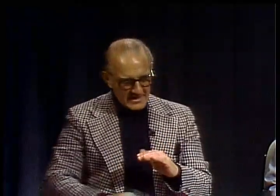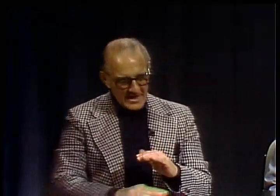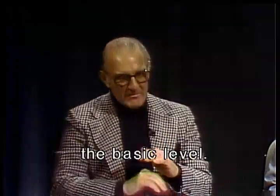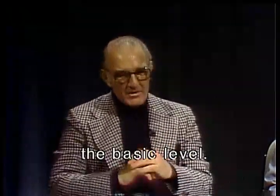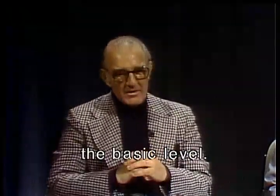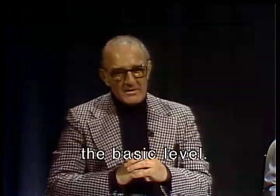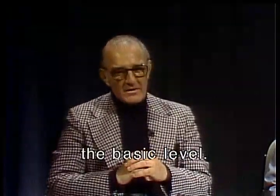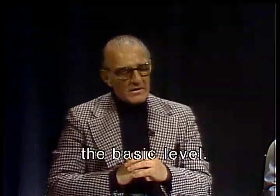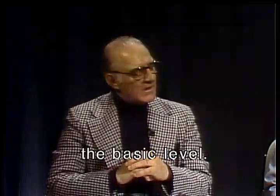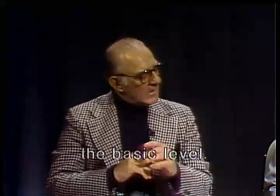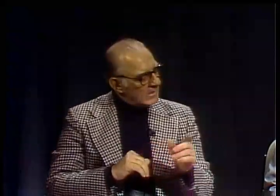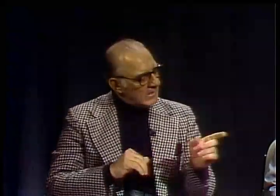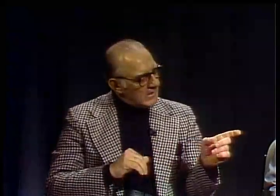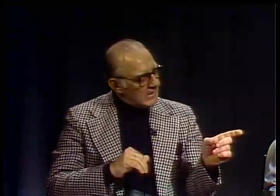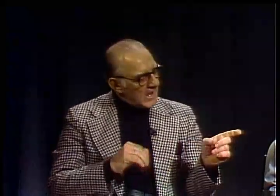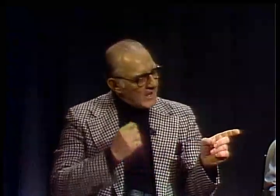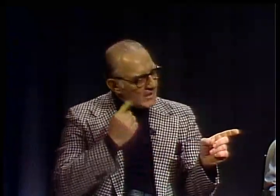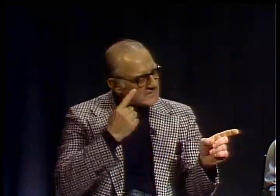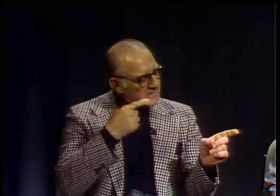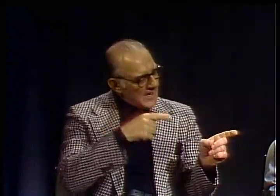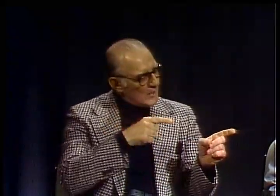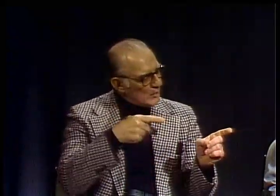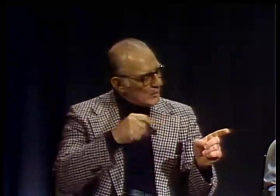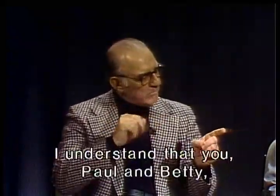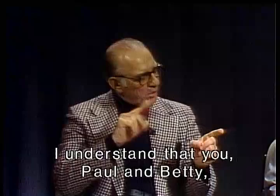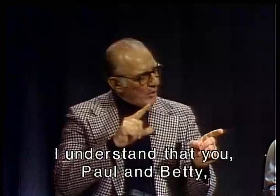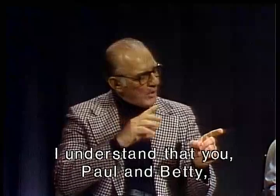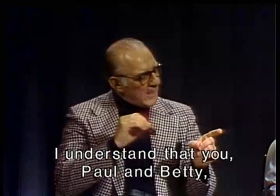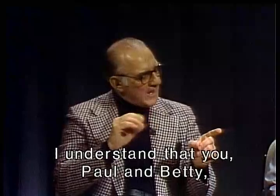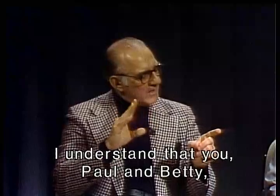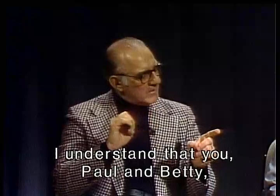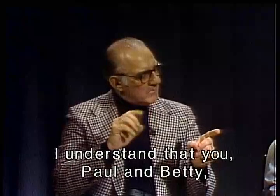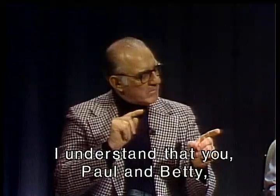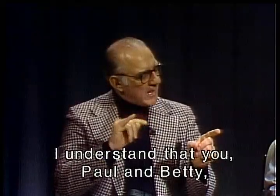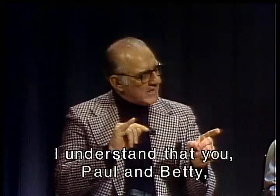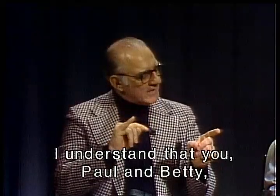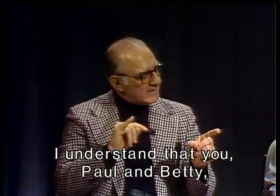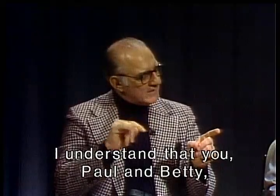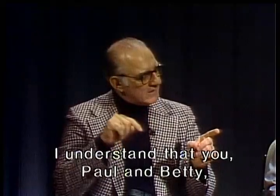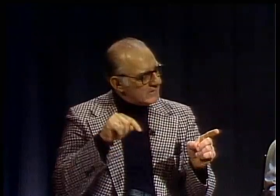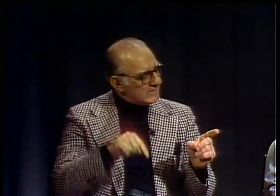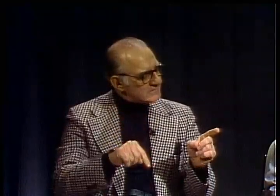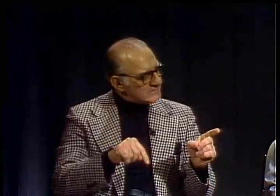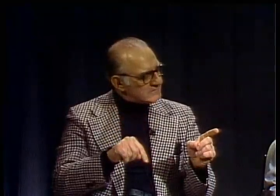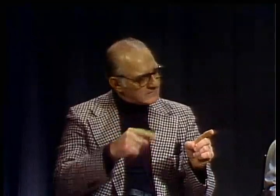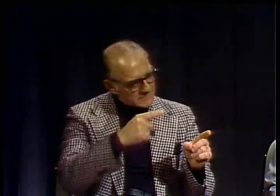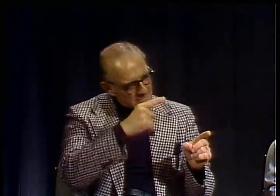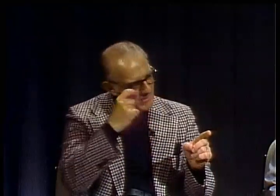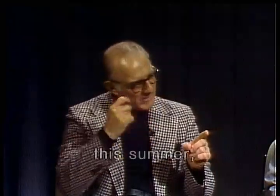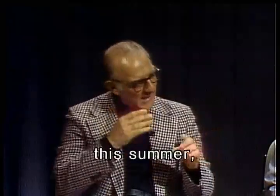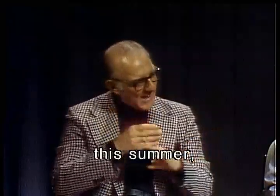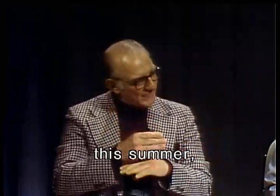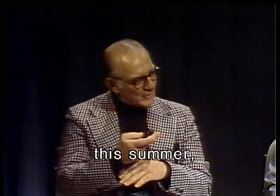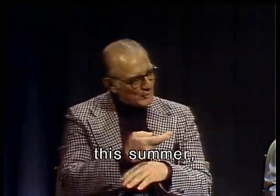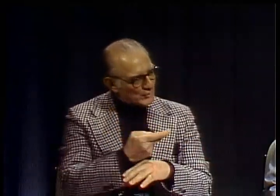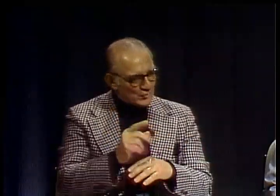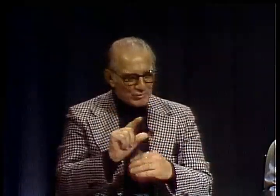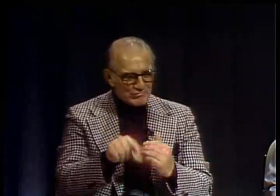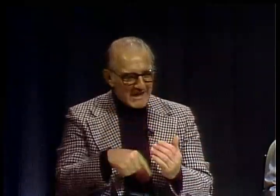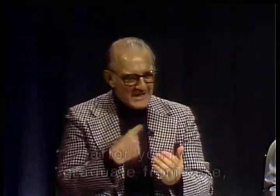level. I understand you, Paul and Betti, this summer after you two